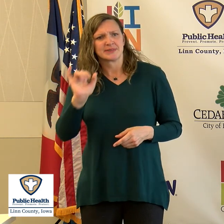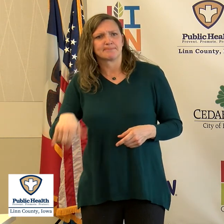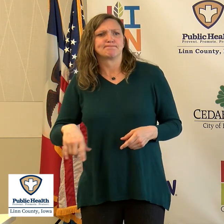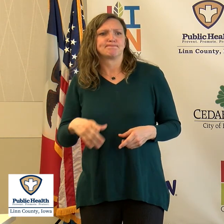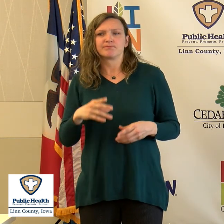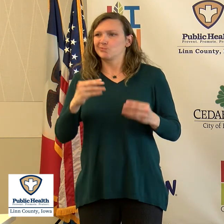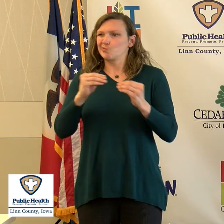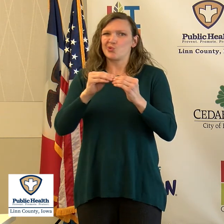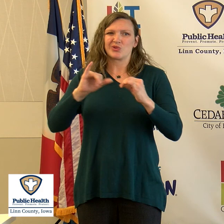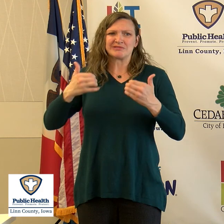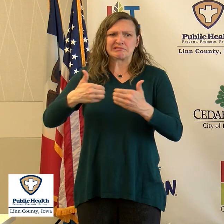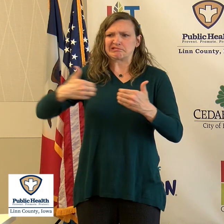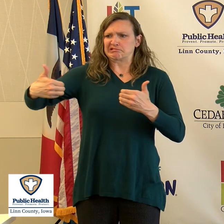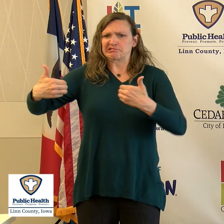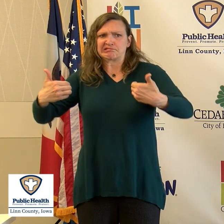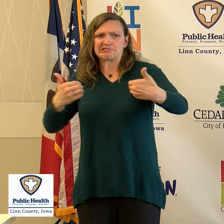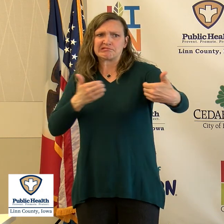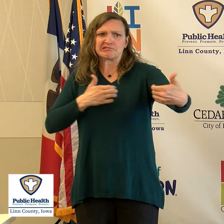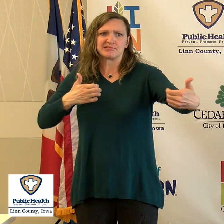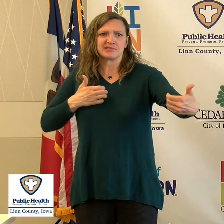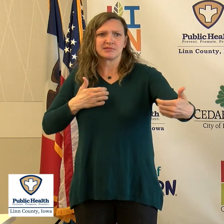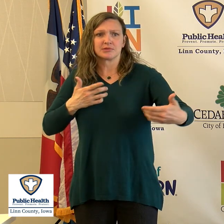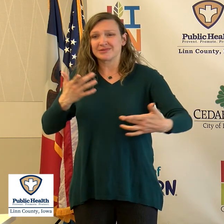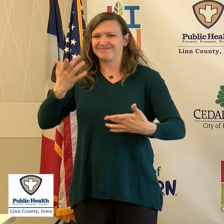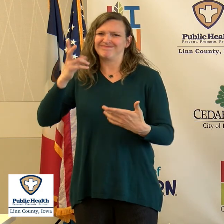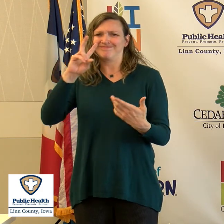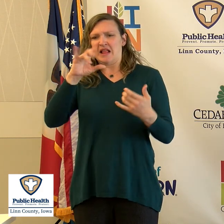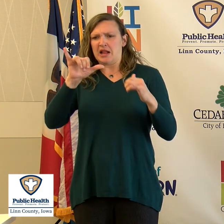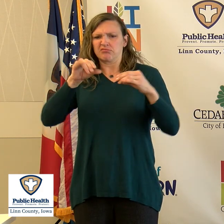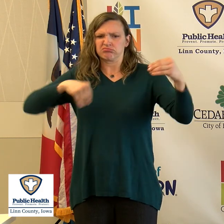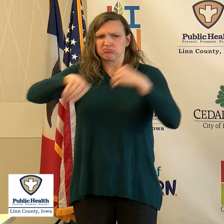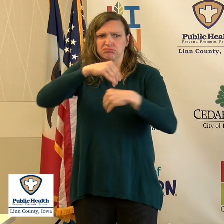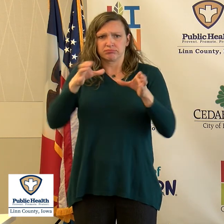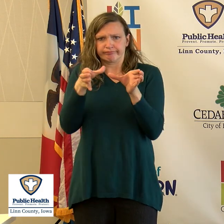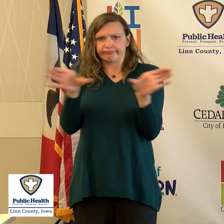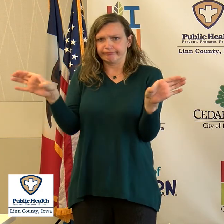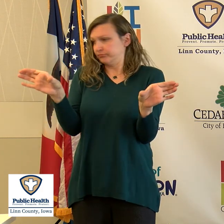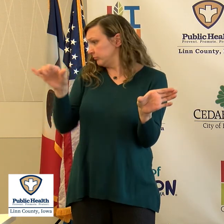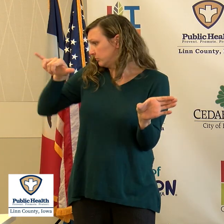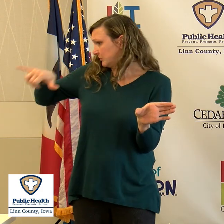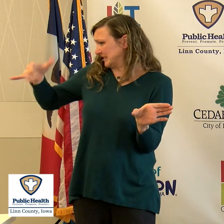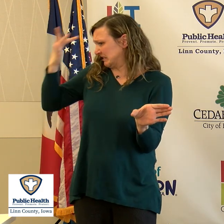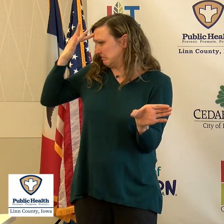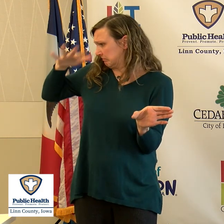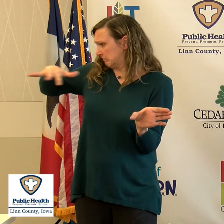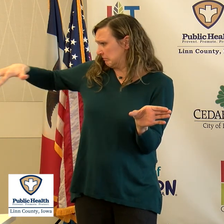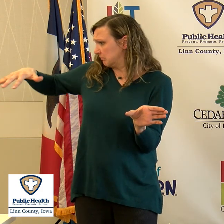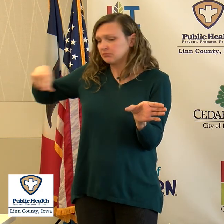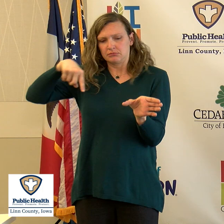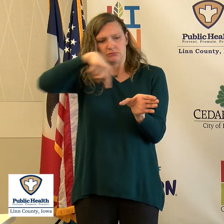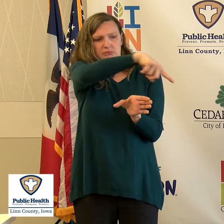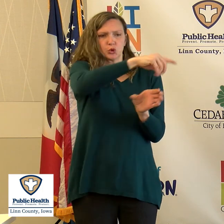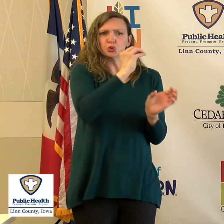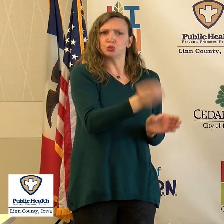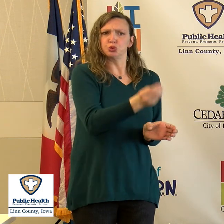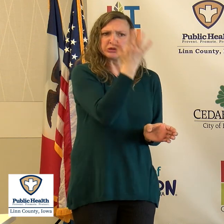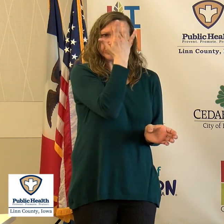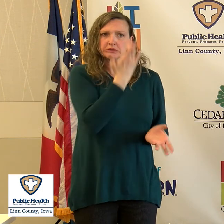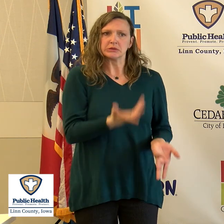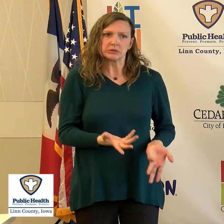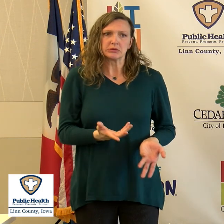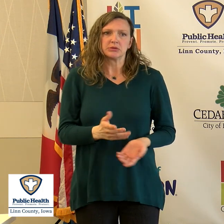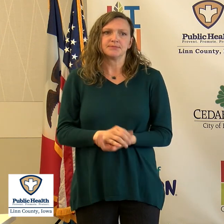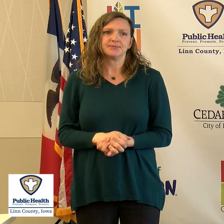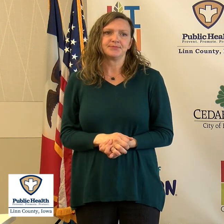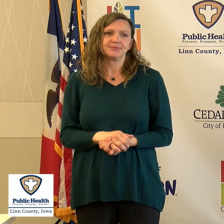healthy residents from the ill residents. And then when we notice a situation like what we have at Linn Manor or with